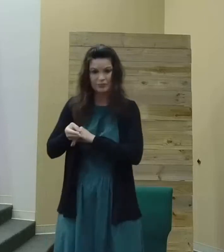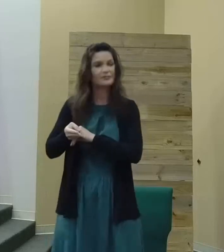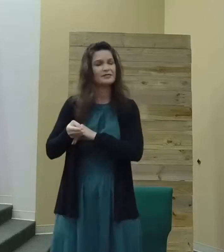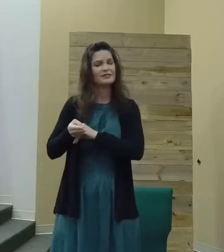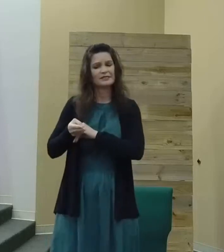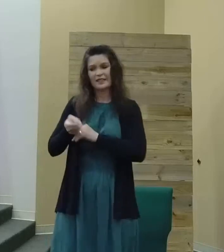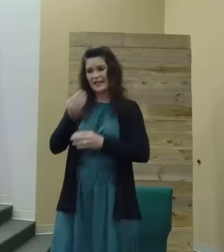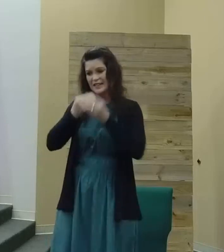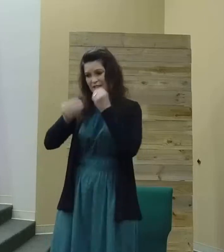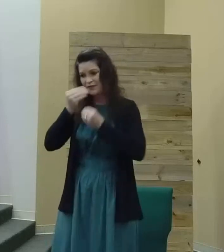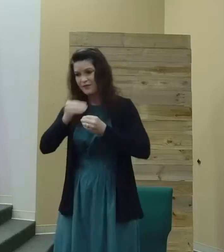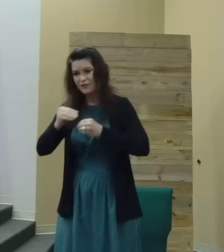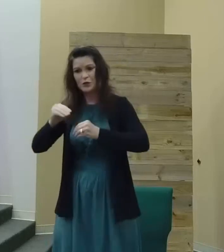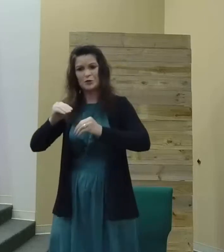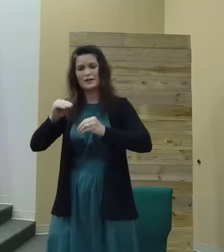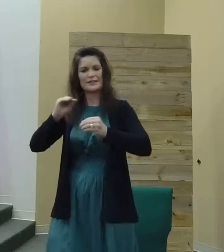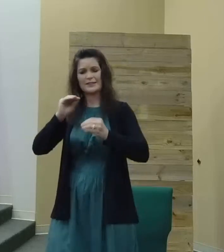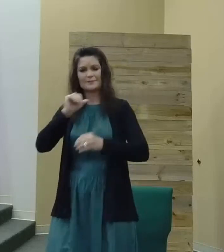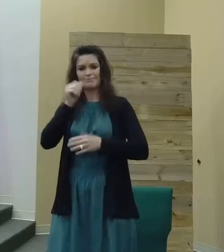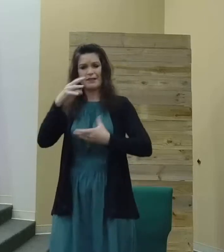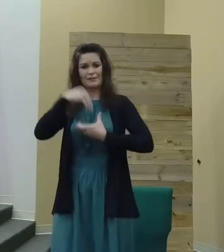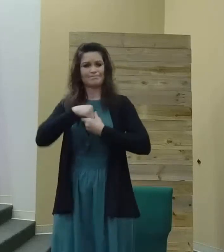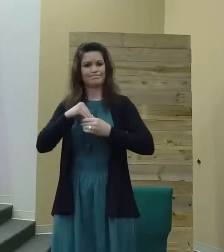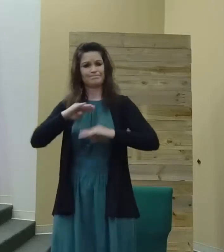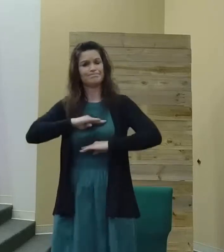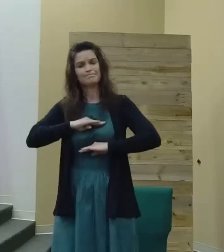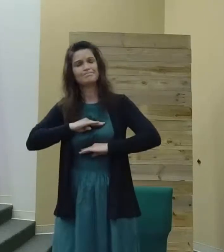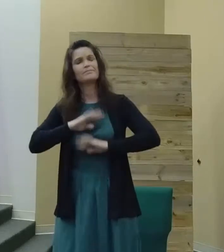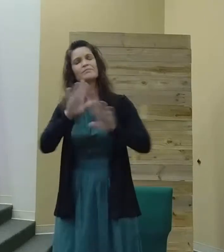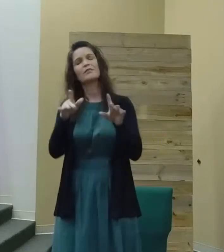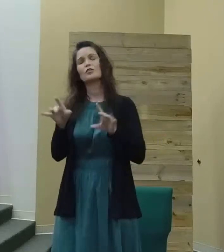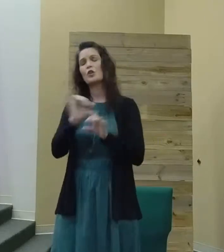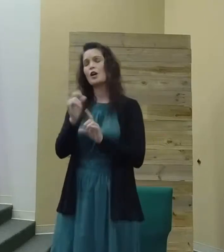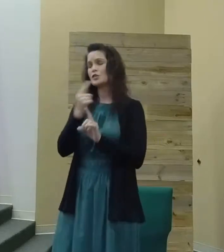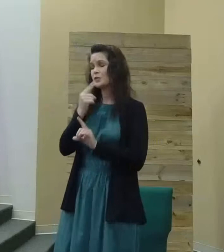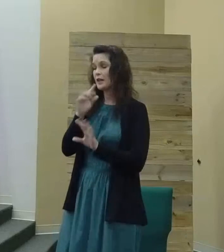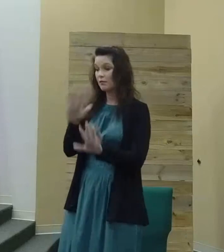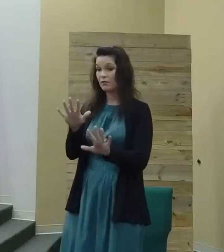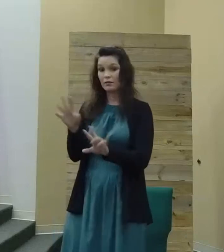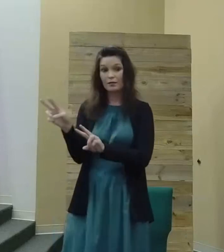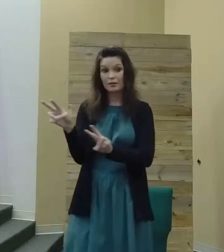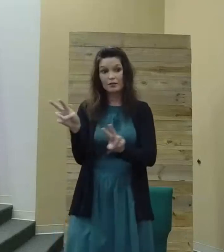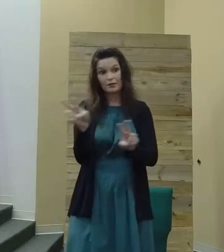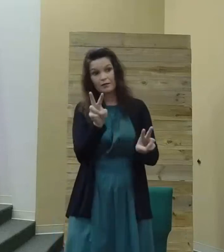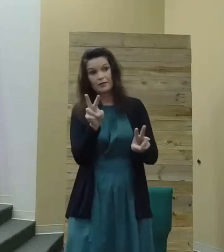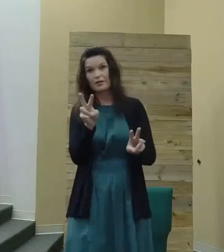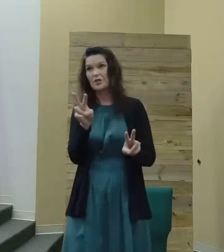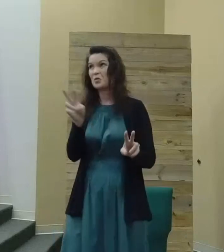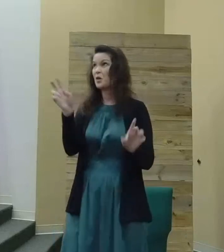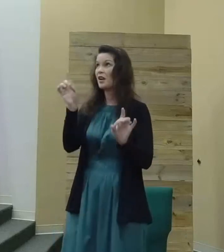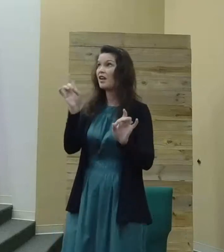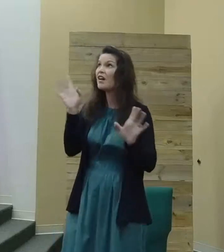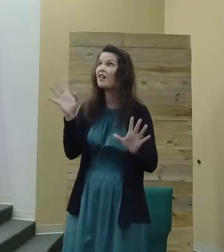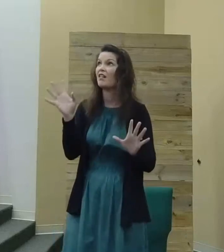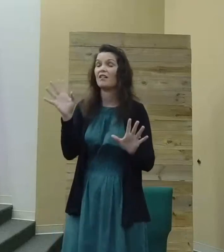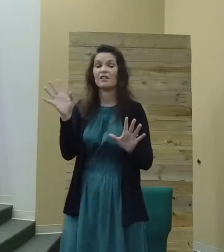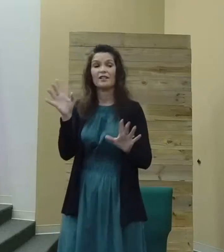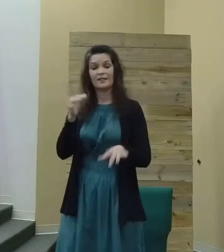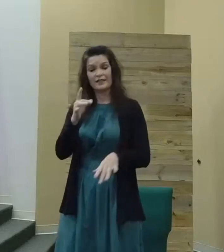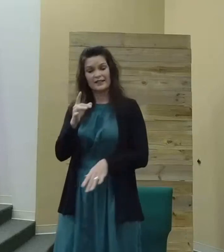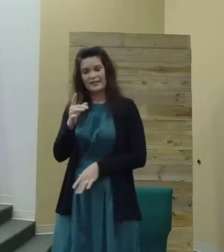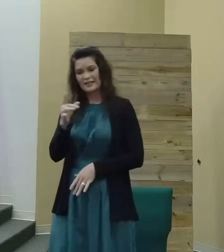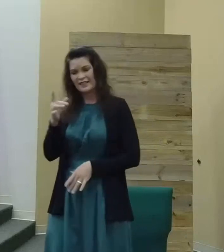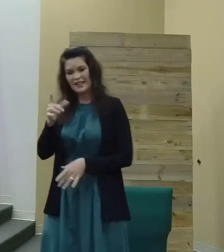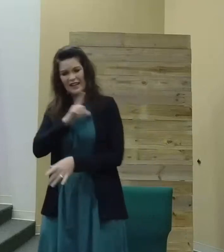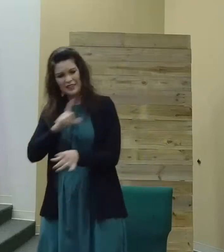its product, its food, is contemptible. You also say, look, what a nuisance. And